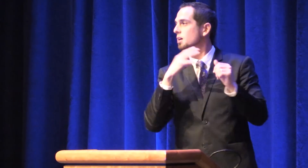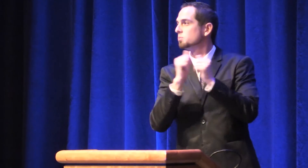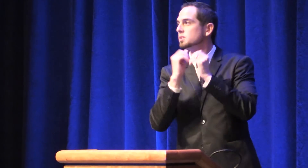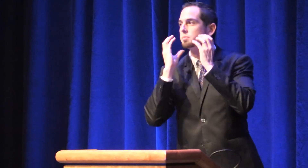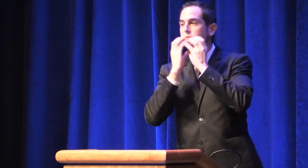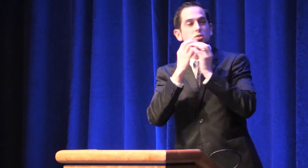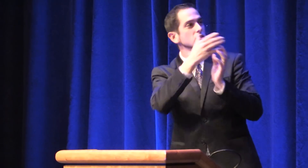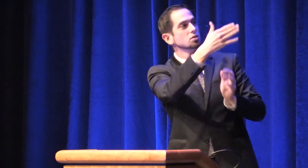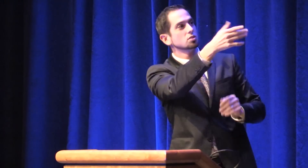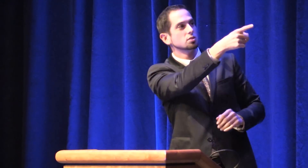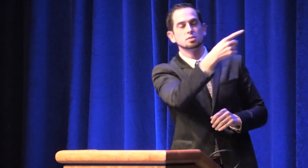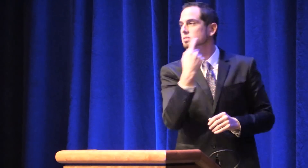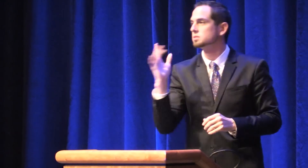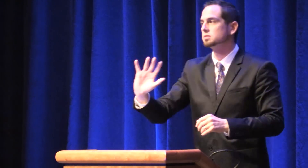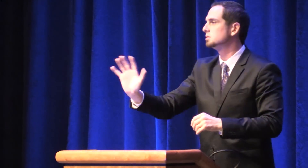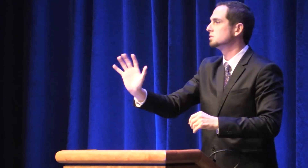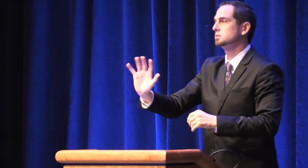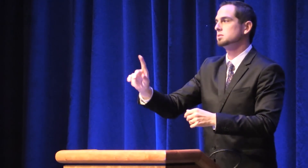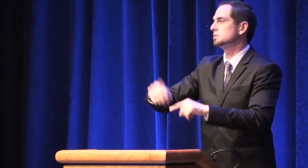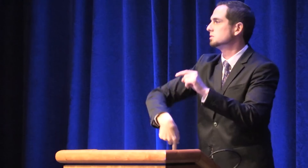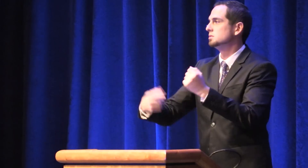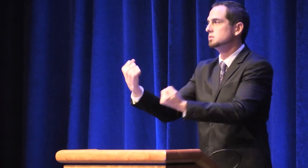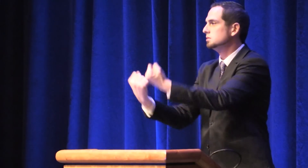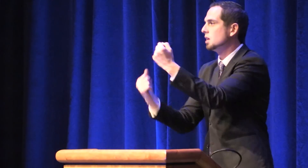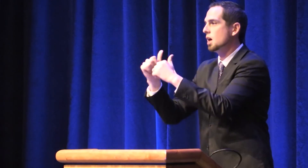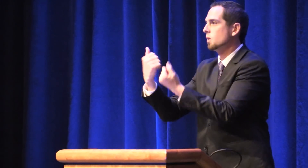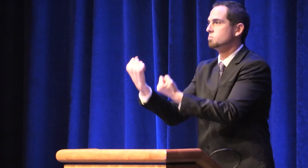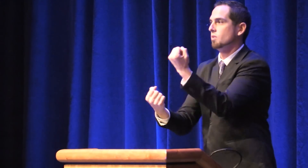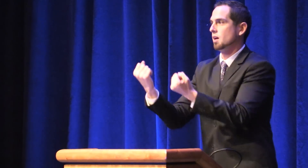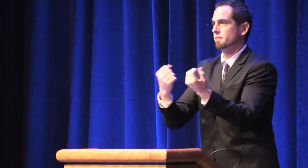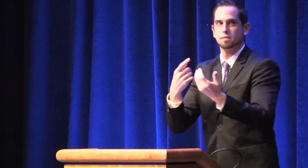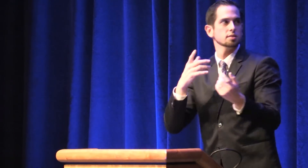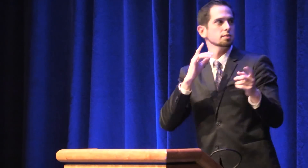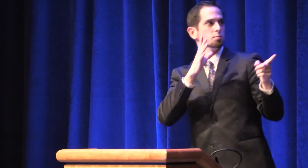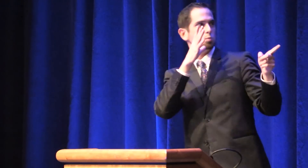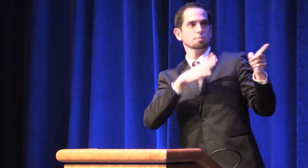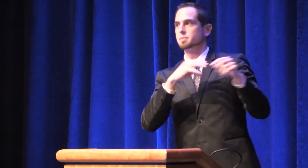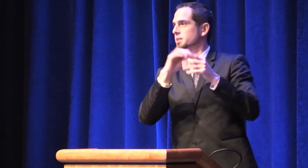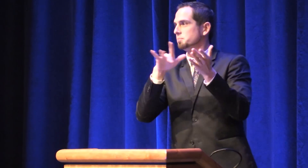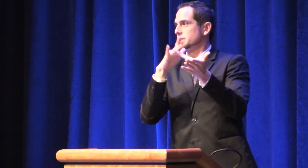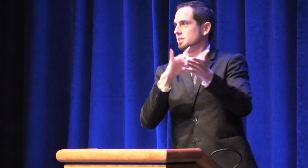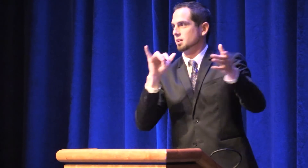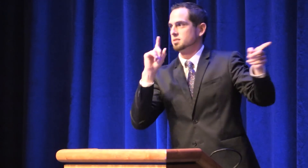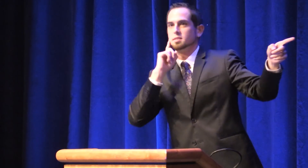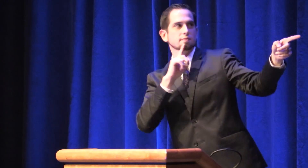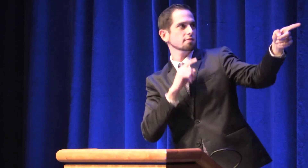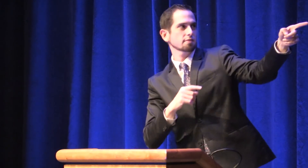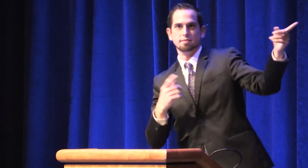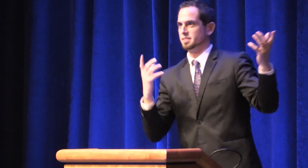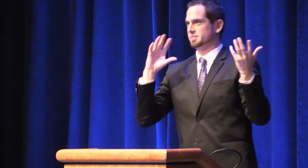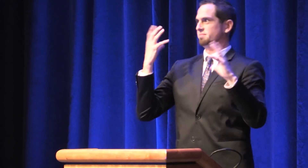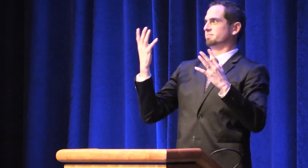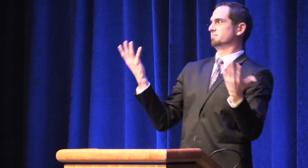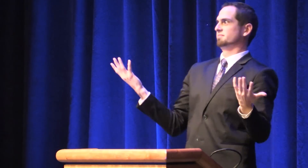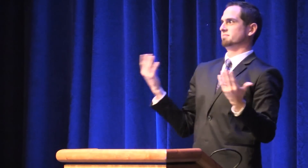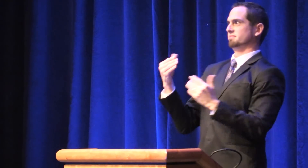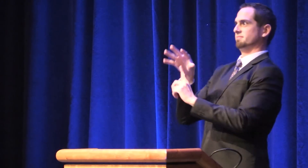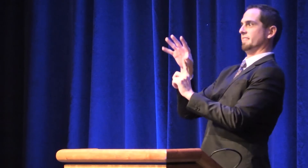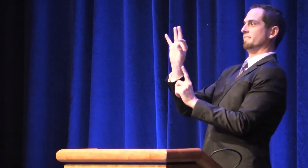she cannot work here because she can't hear. And then on the right-hand side, the guy in the beard is basically gesturing, saying, "How